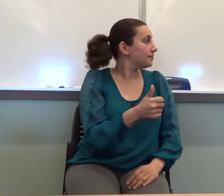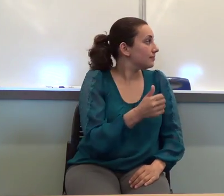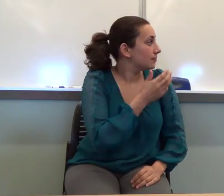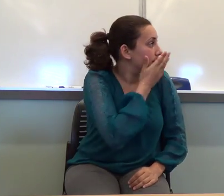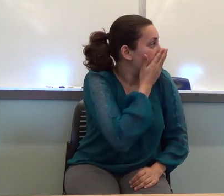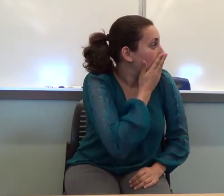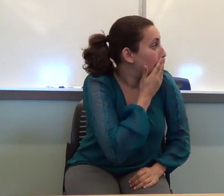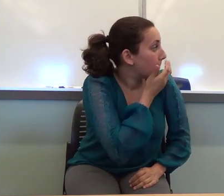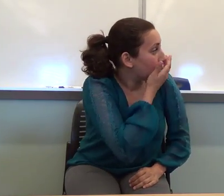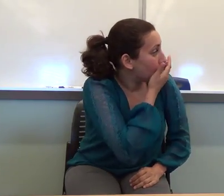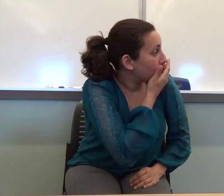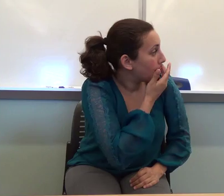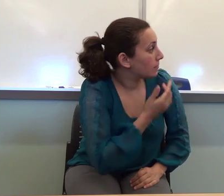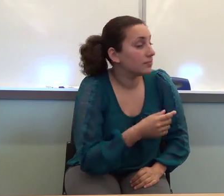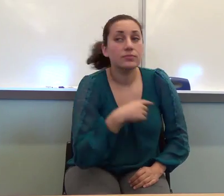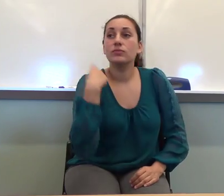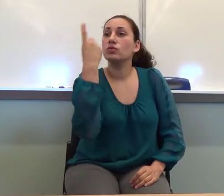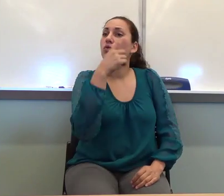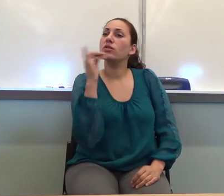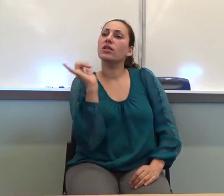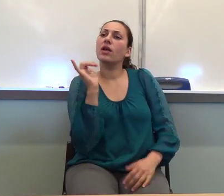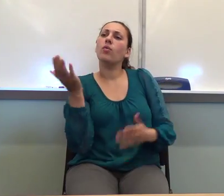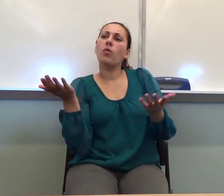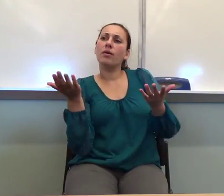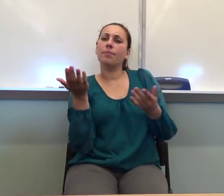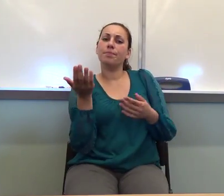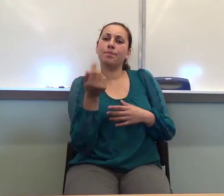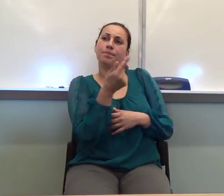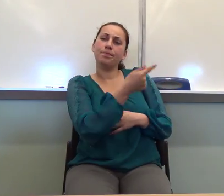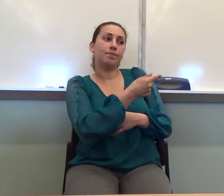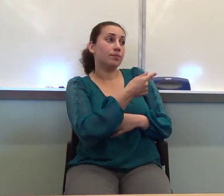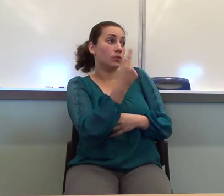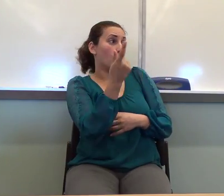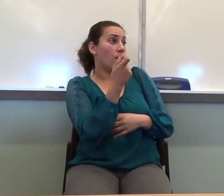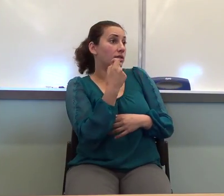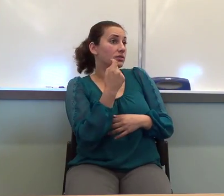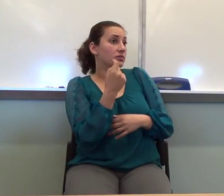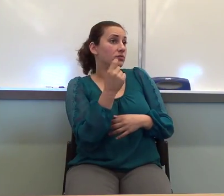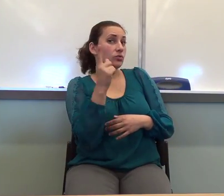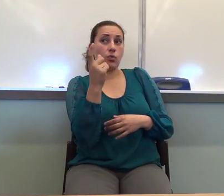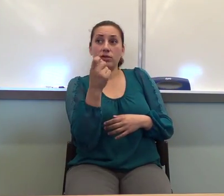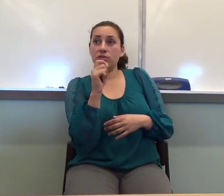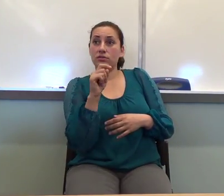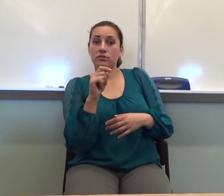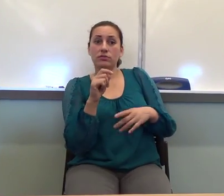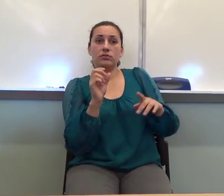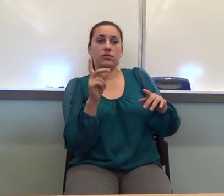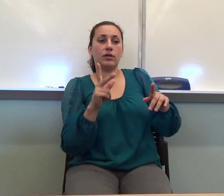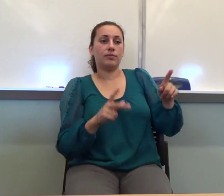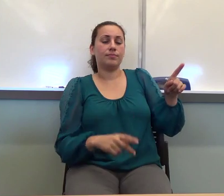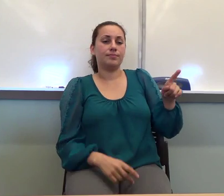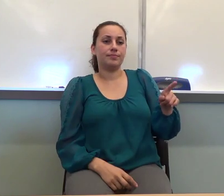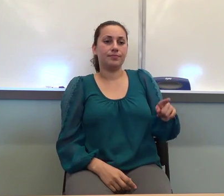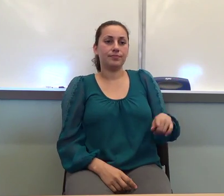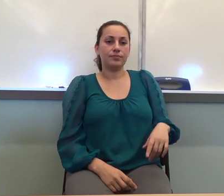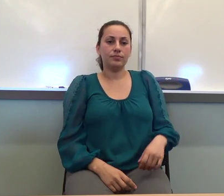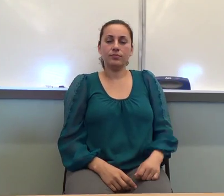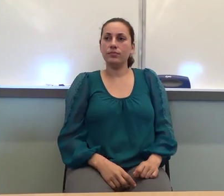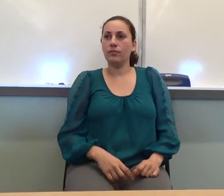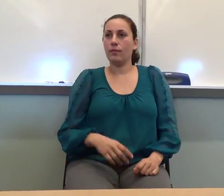Okay, it's going to look like this. Question? It's going to look like this. In the